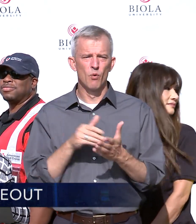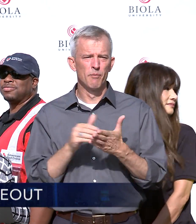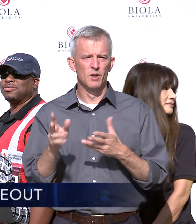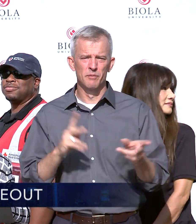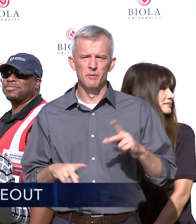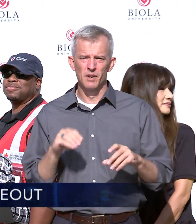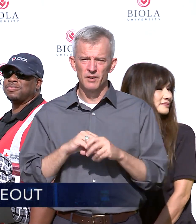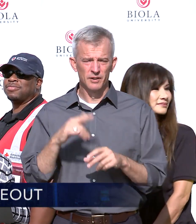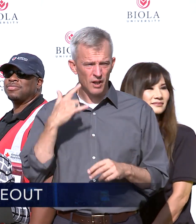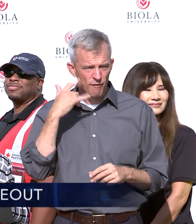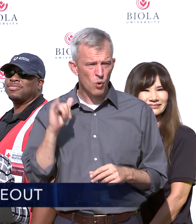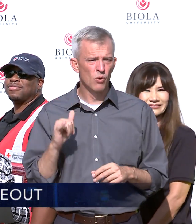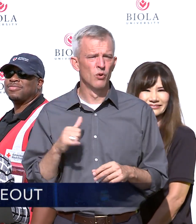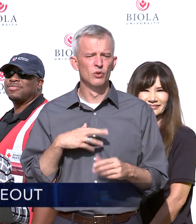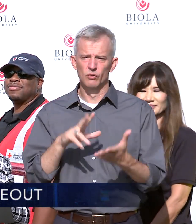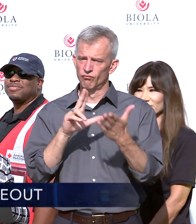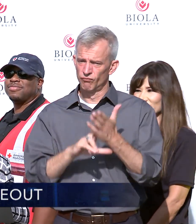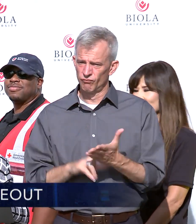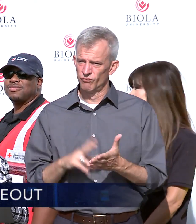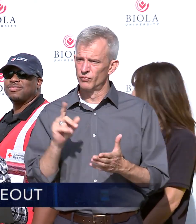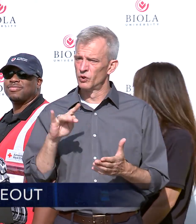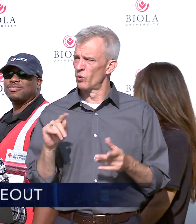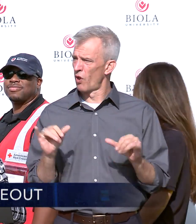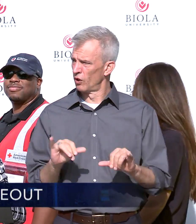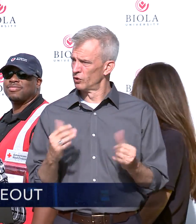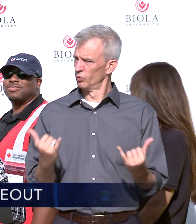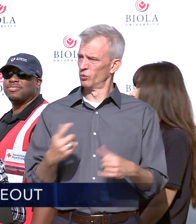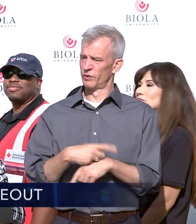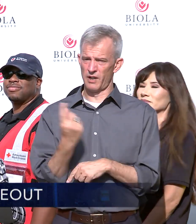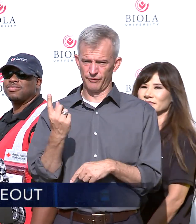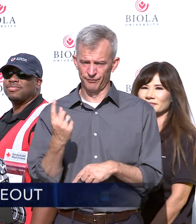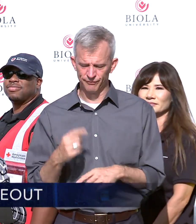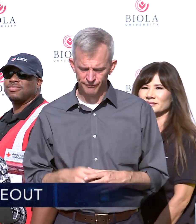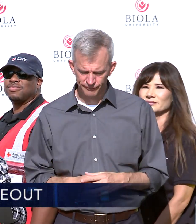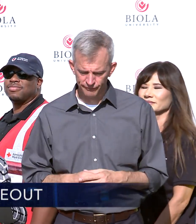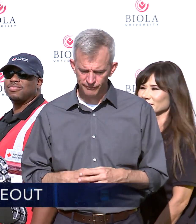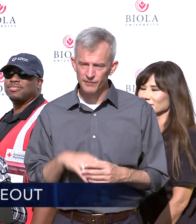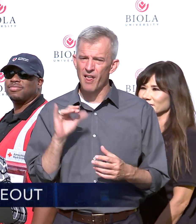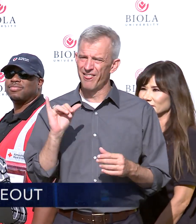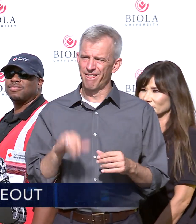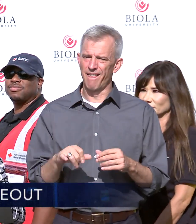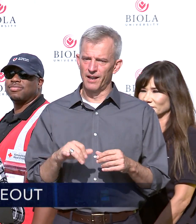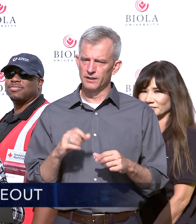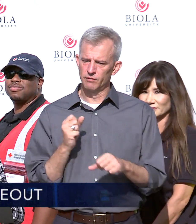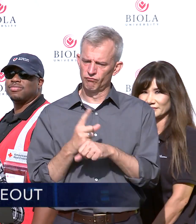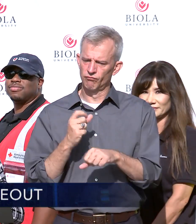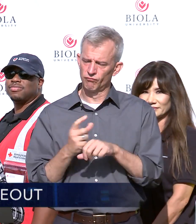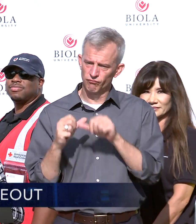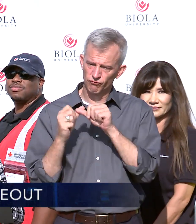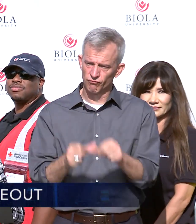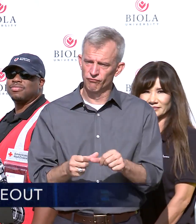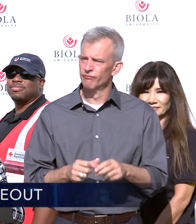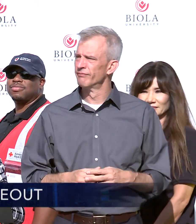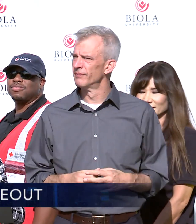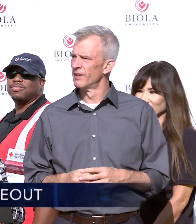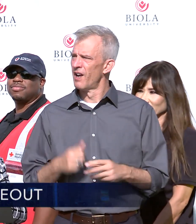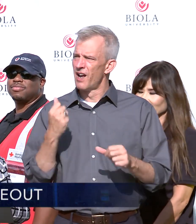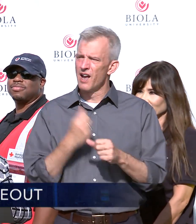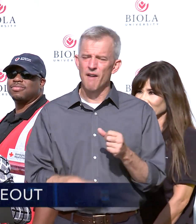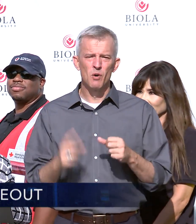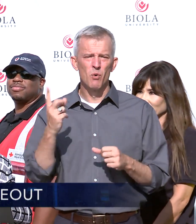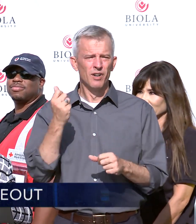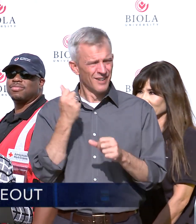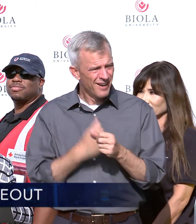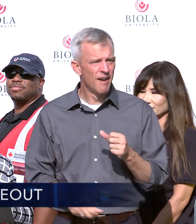in California registered to do that also today. And that is ongoing. Everyone and everywhere